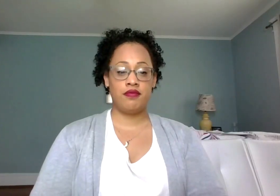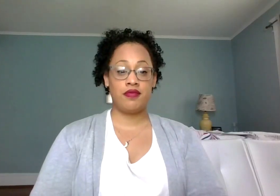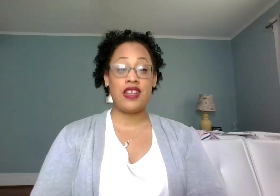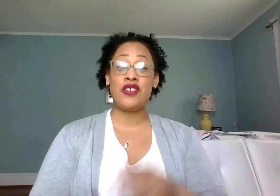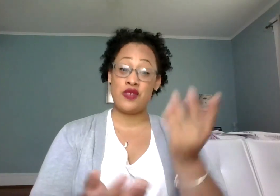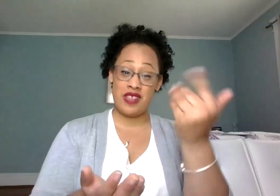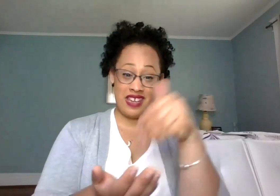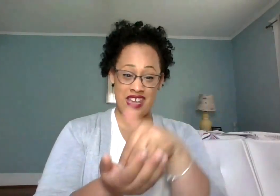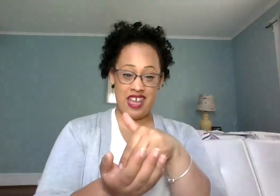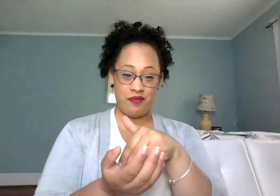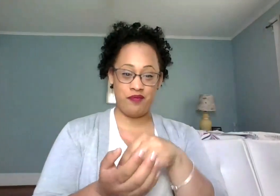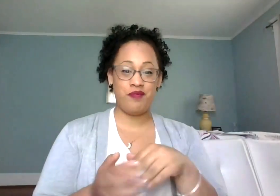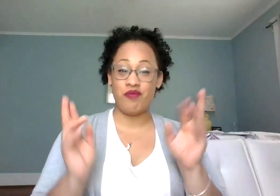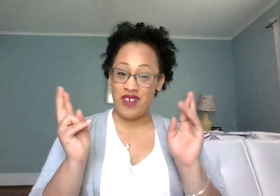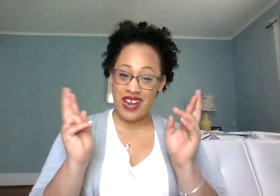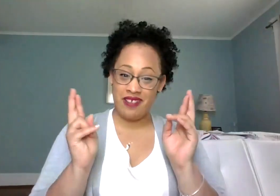I'll do that again. Ready?